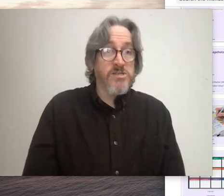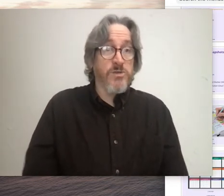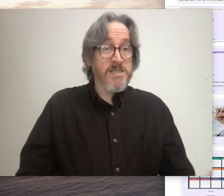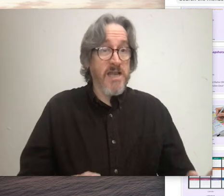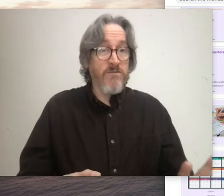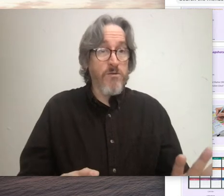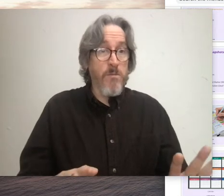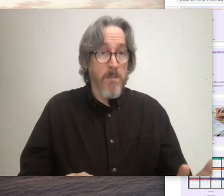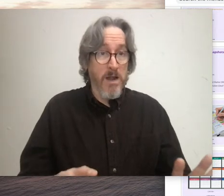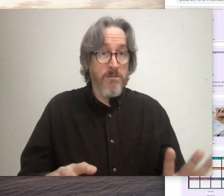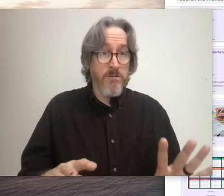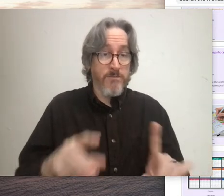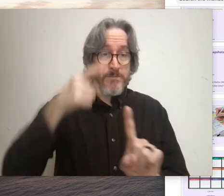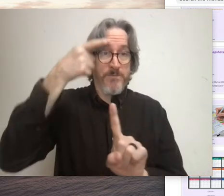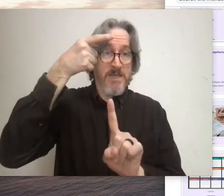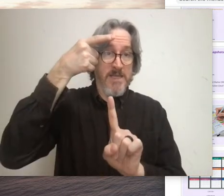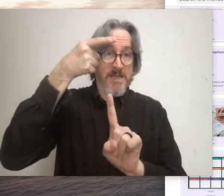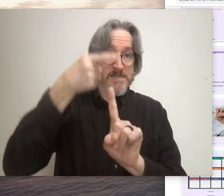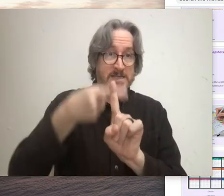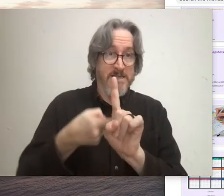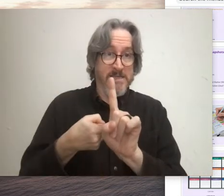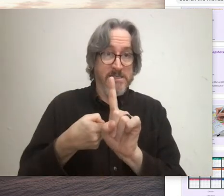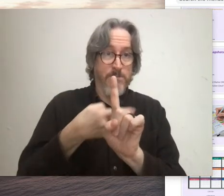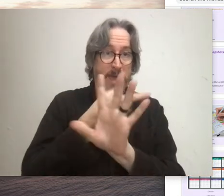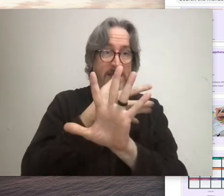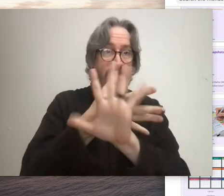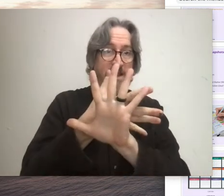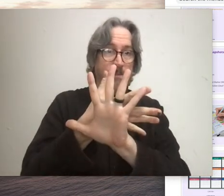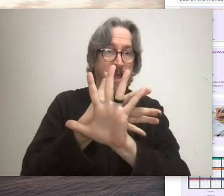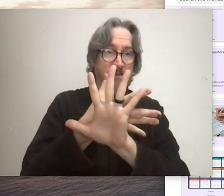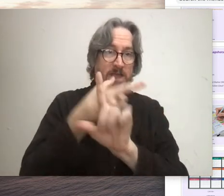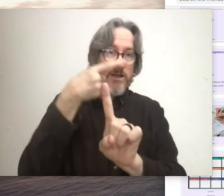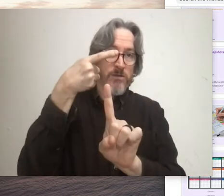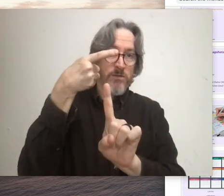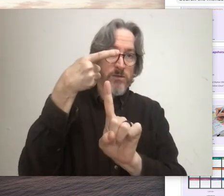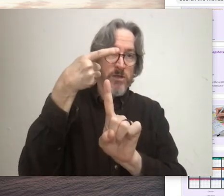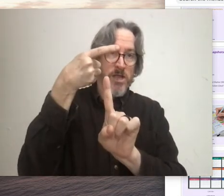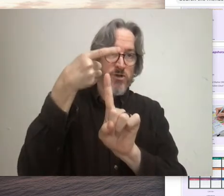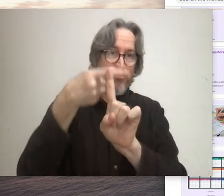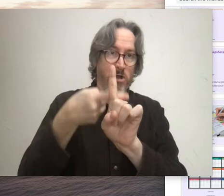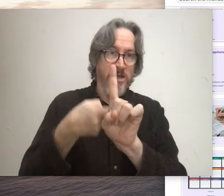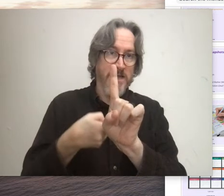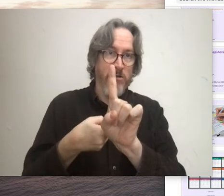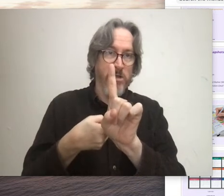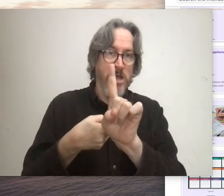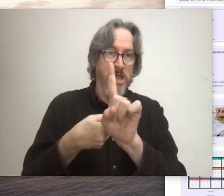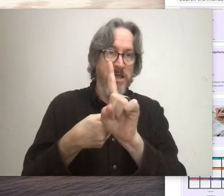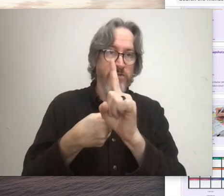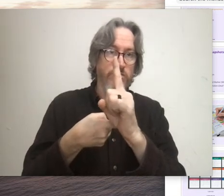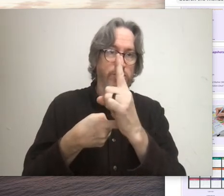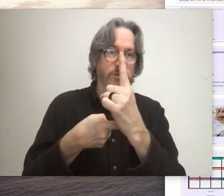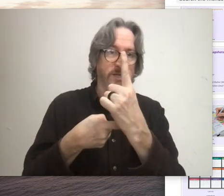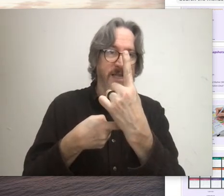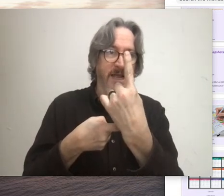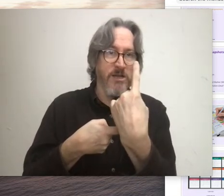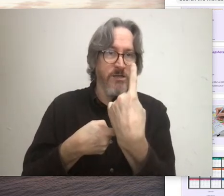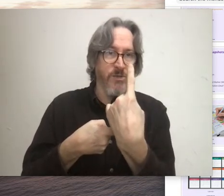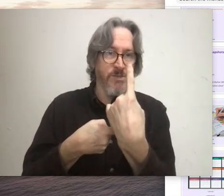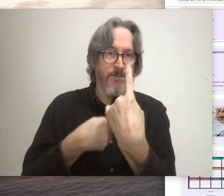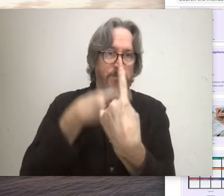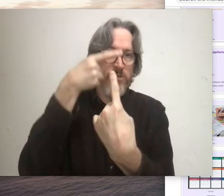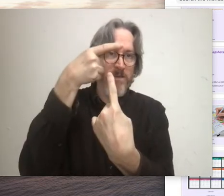Month. So the sign for month is this. Back of hand to back of hand and draw it down. If you turn this